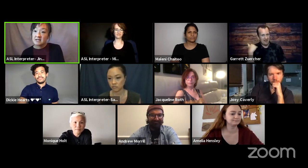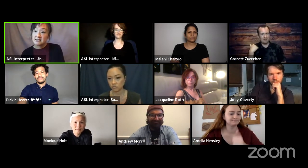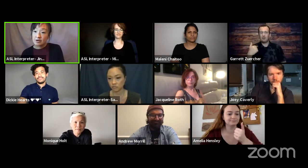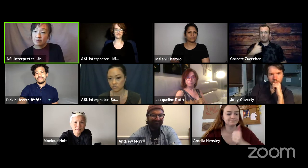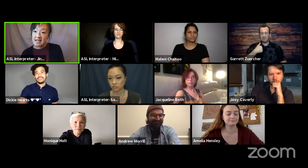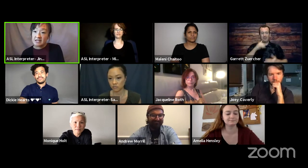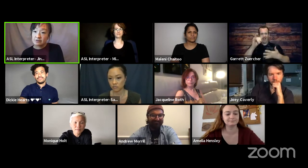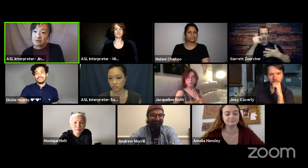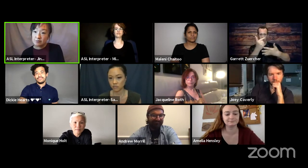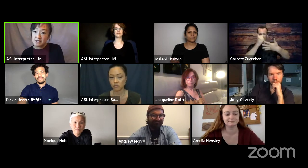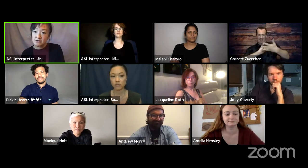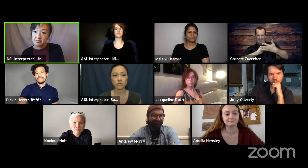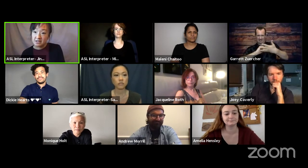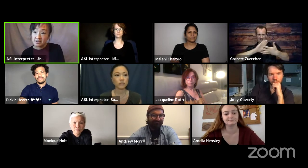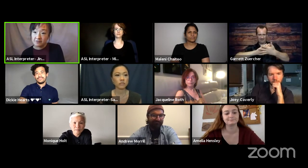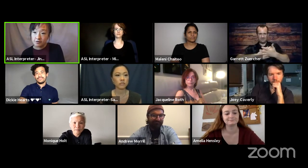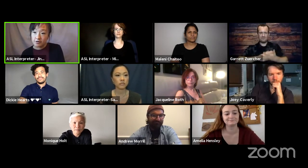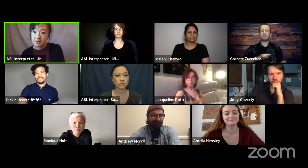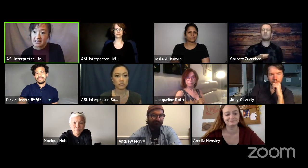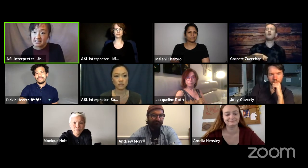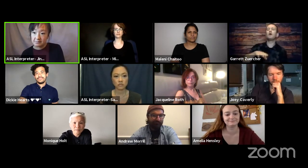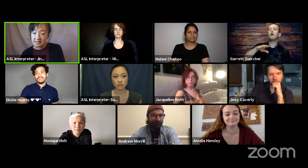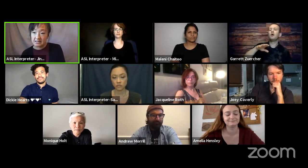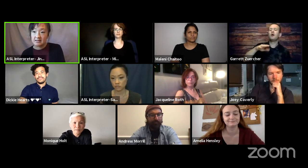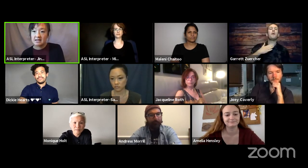So thank you so much, Amelia, for reminding me.